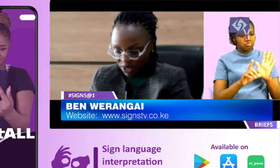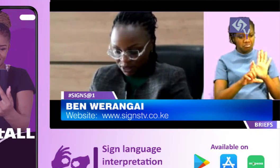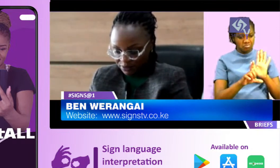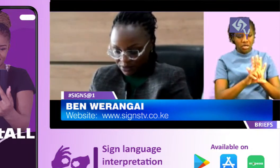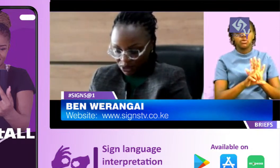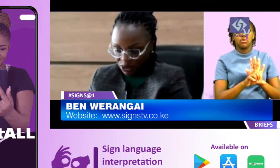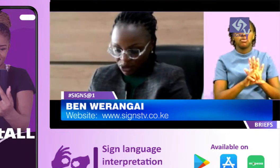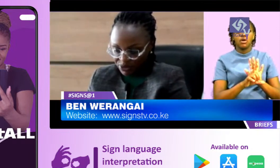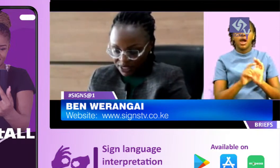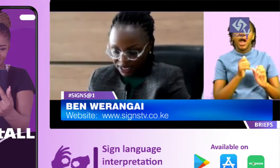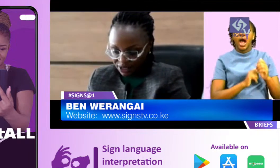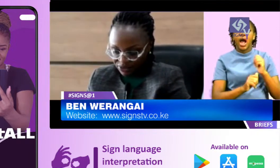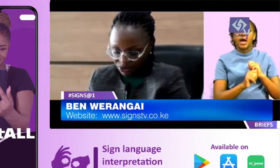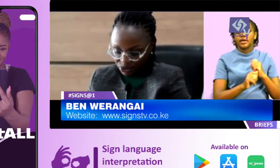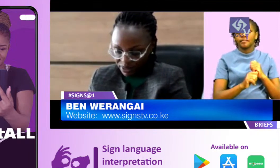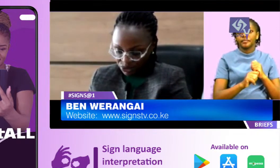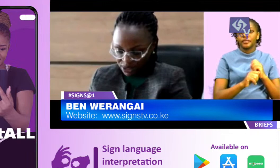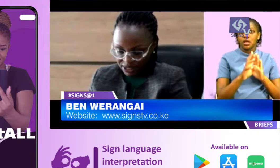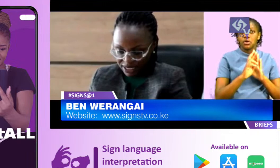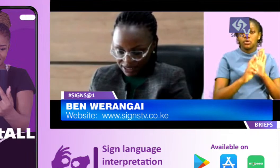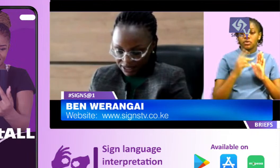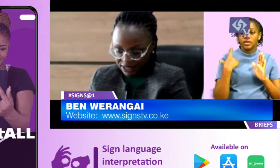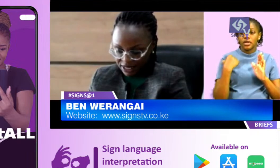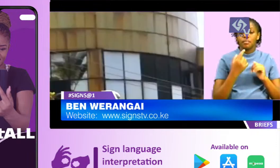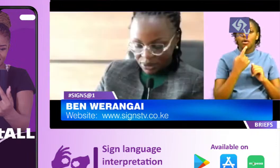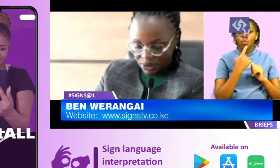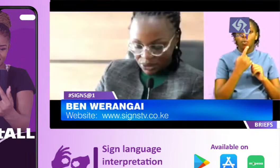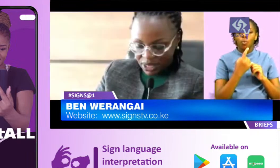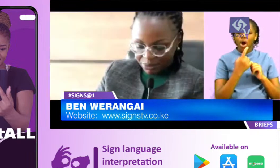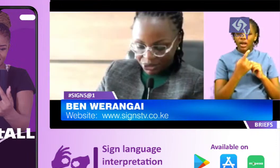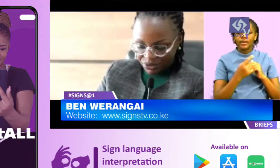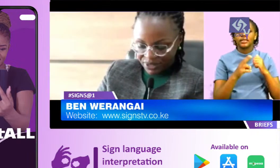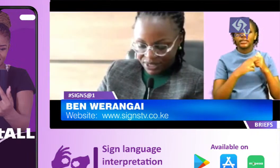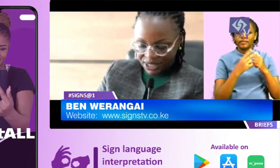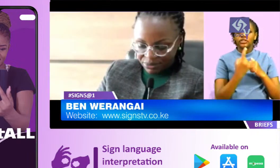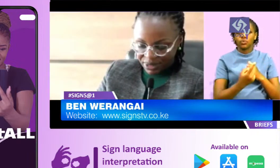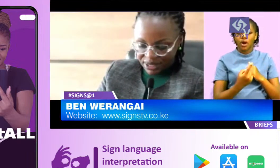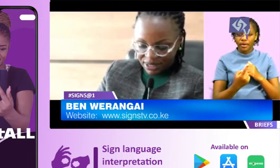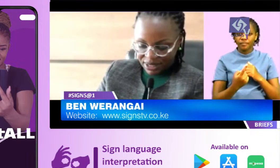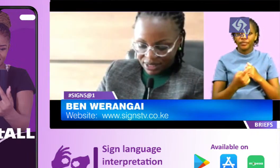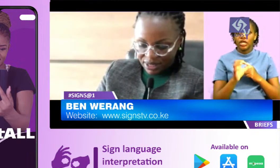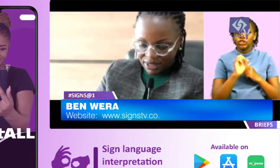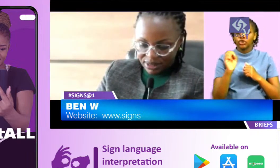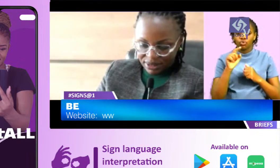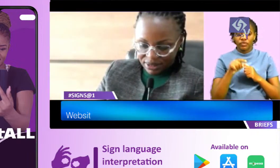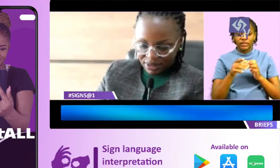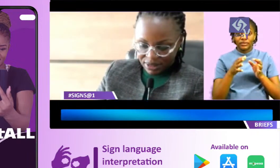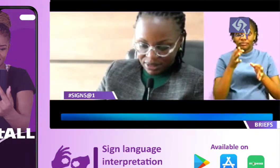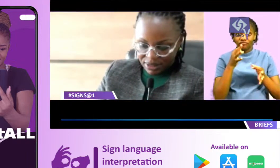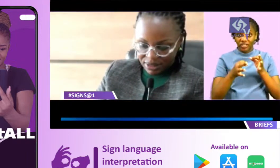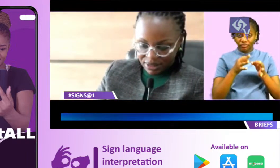171 of 2nd of October 2019. So the upshot of this judgment is